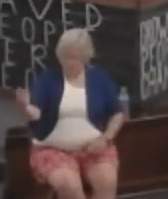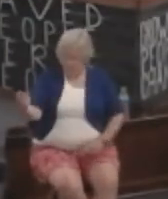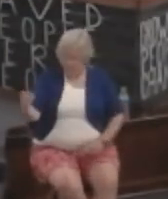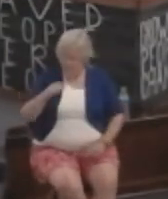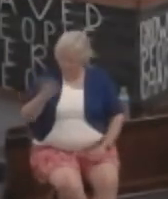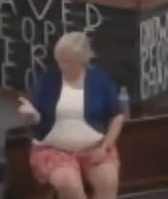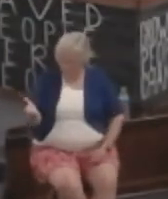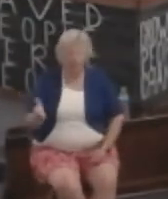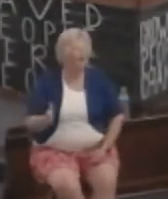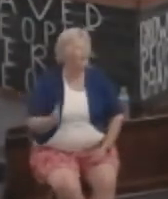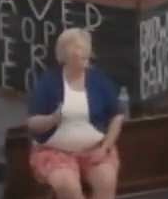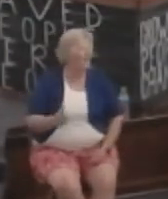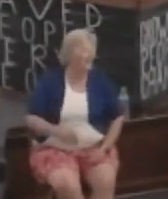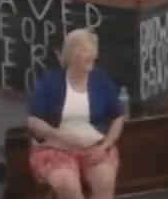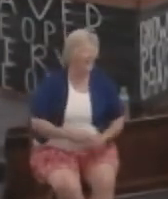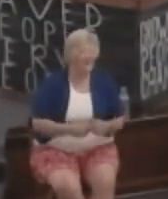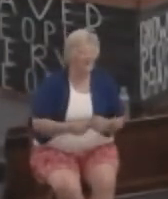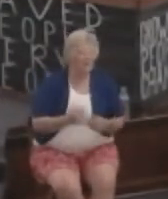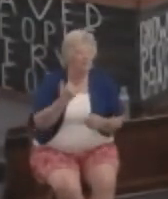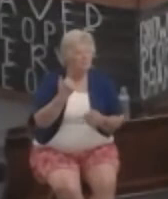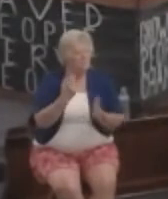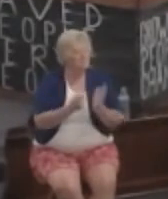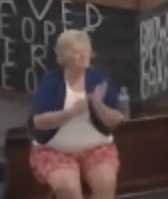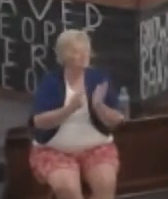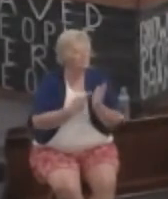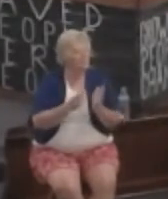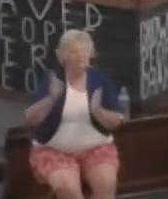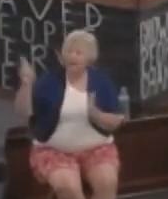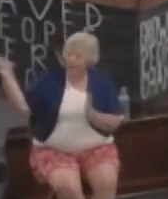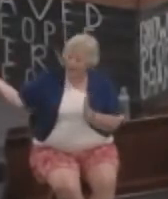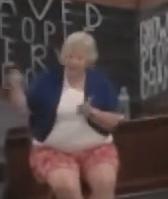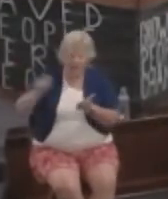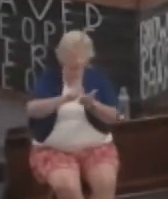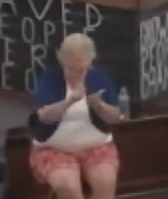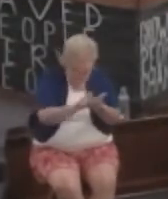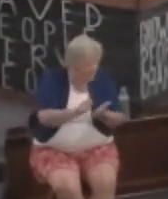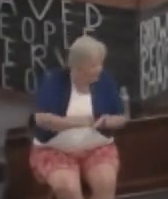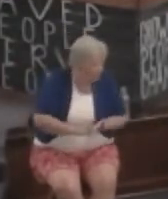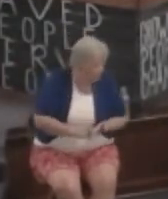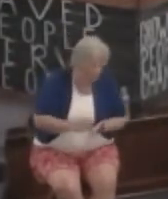Because it says, Ron's down front taking notes right now. No, he's over here taking notes. It's okay.